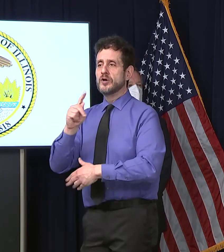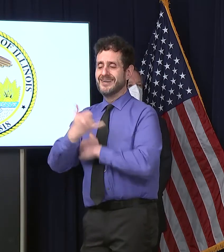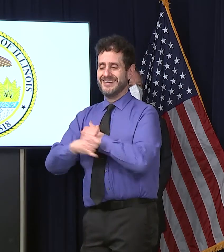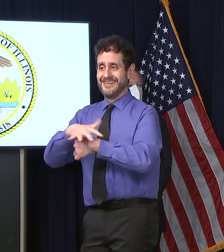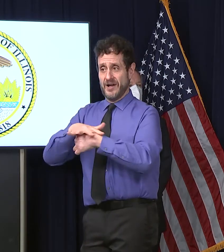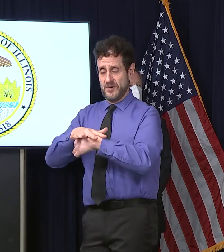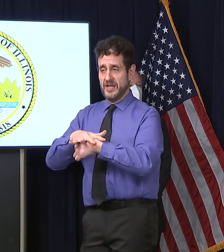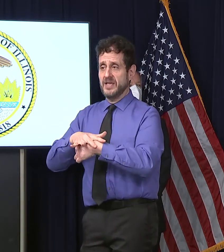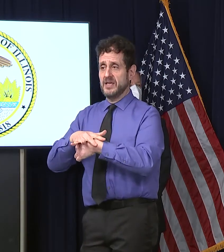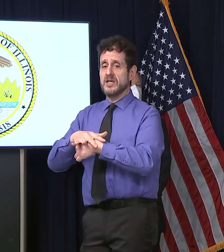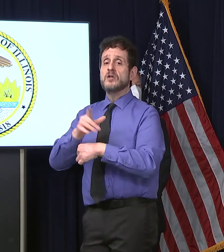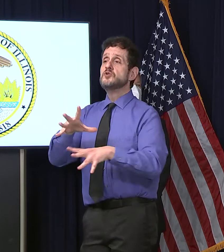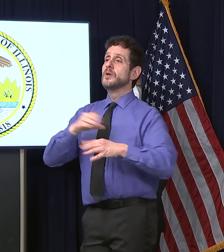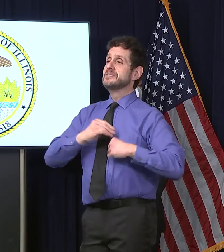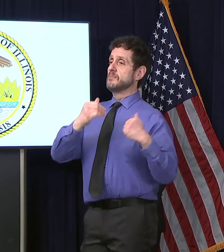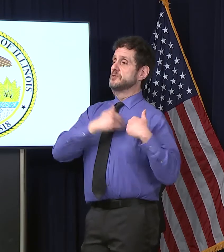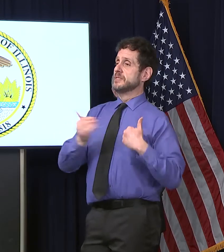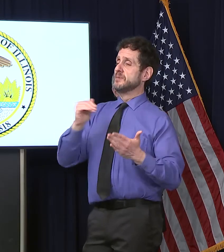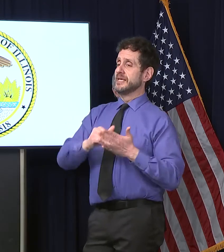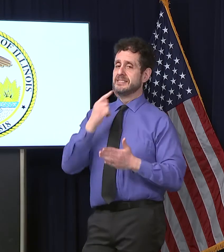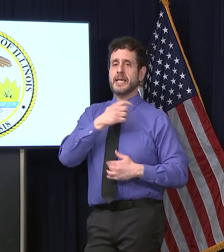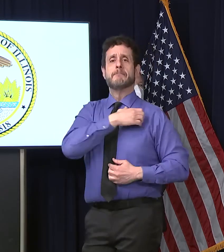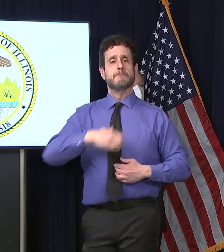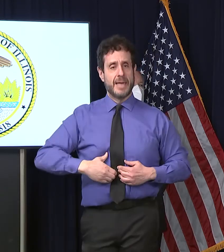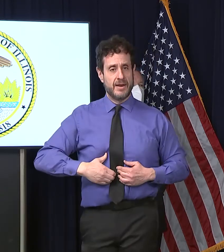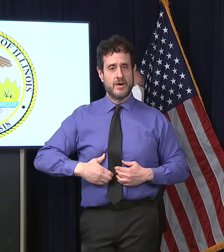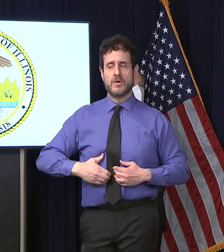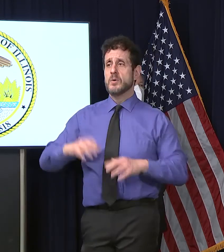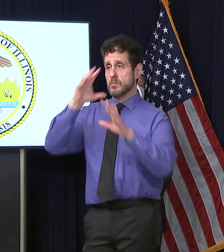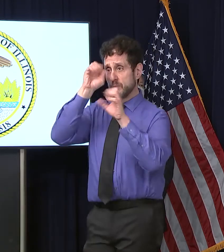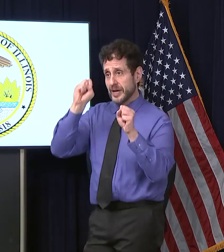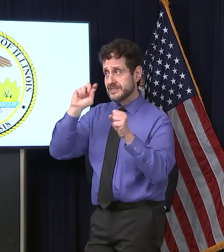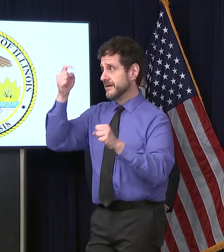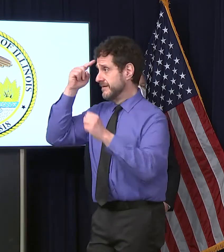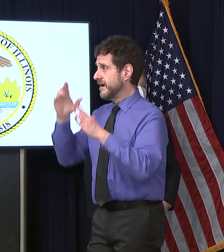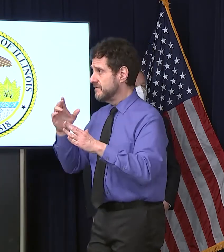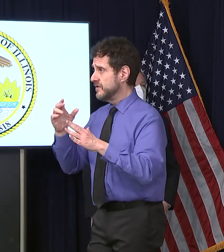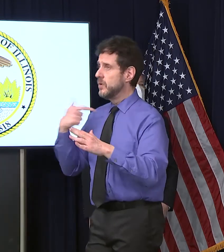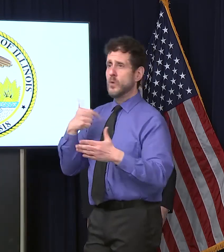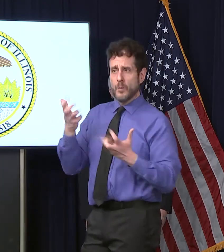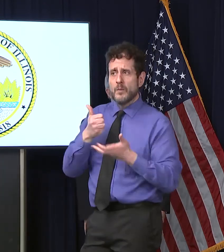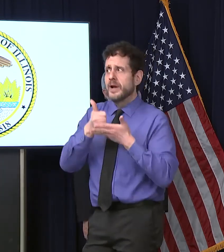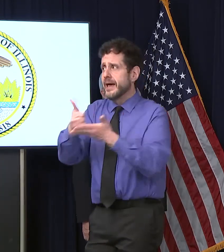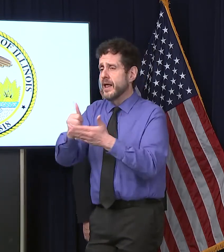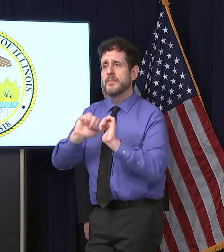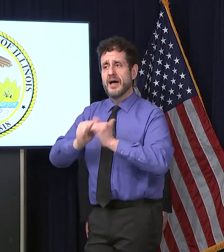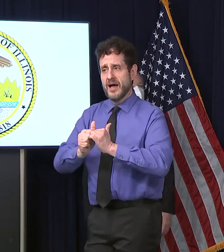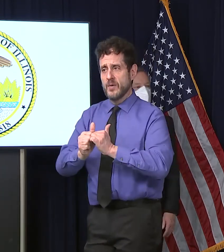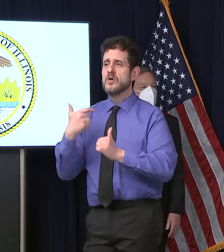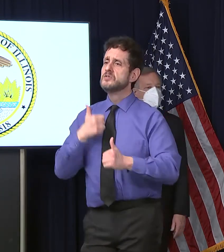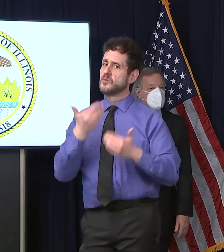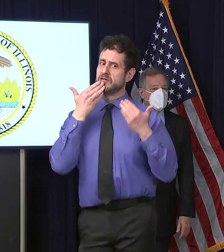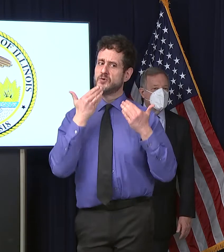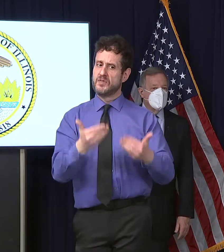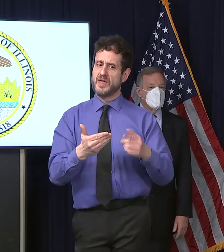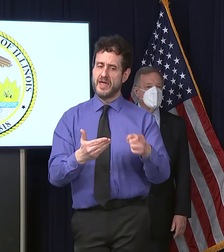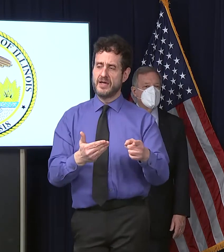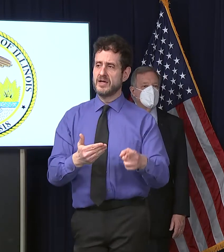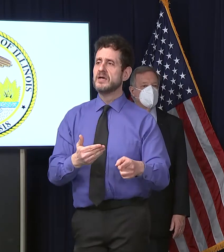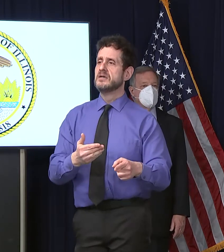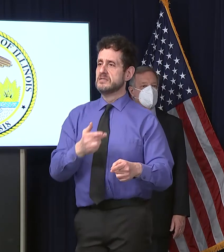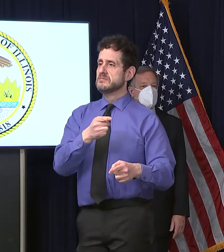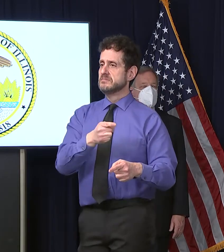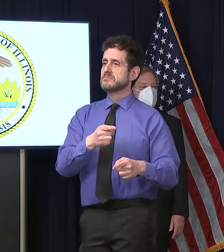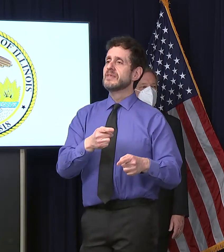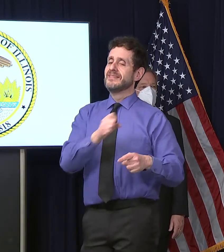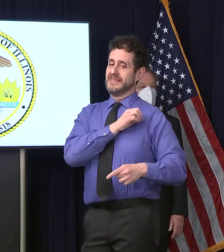Mayor, County President, Governor, how can we help? So a great debt of thanks needs to go to the Reinsdorf and